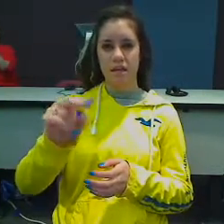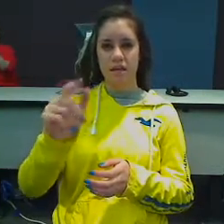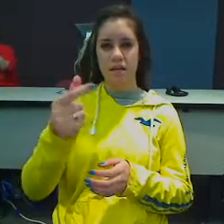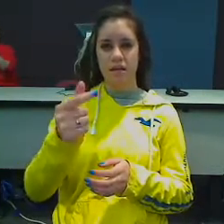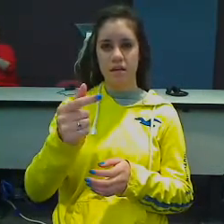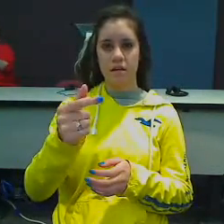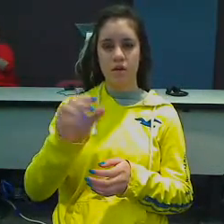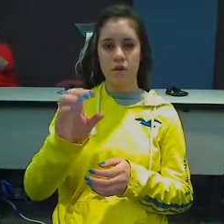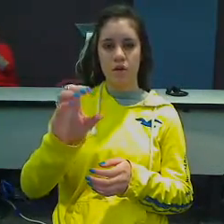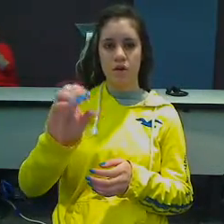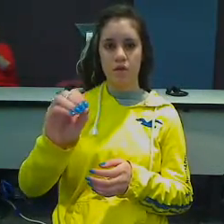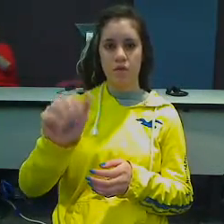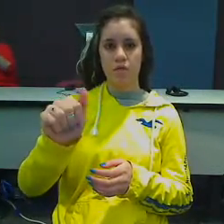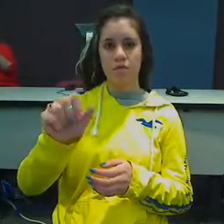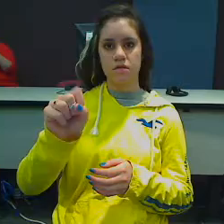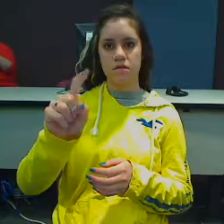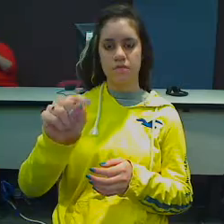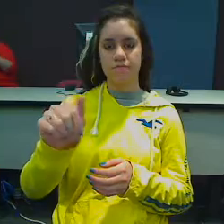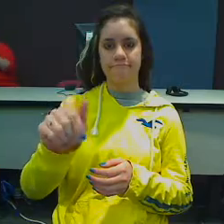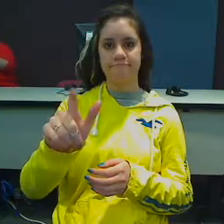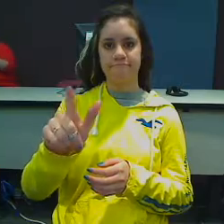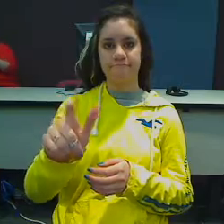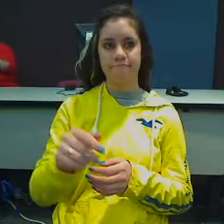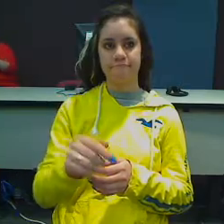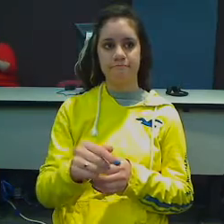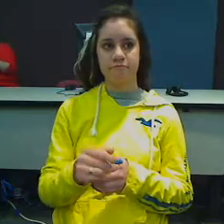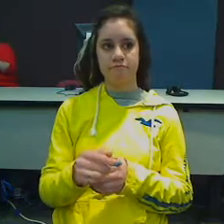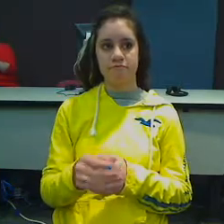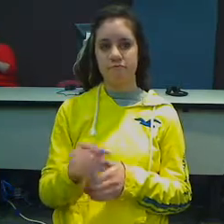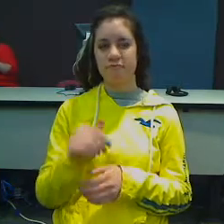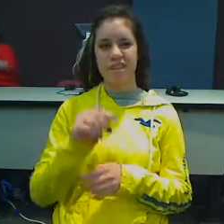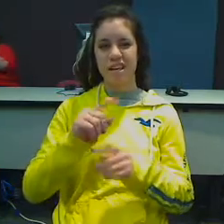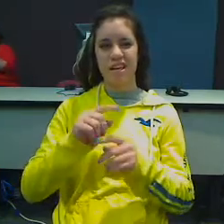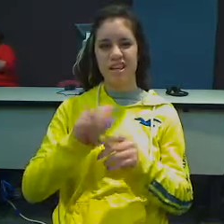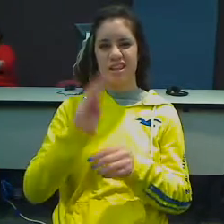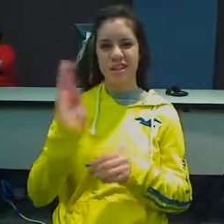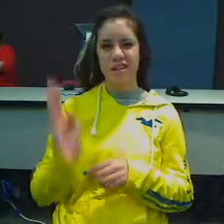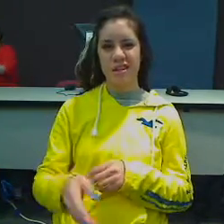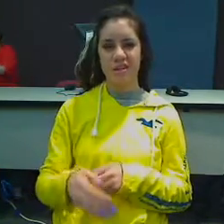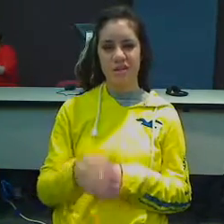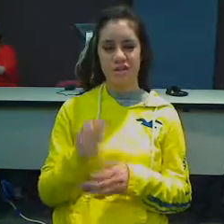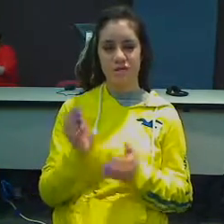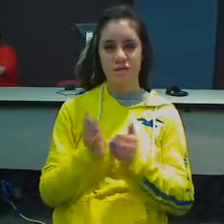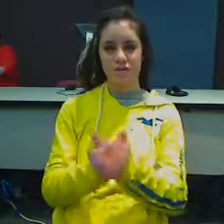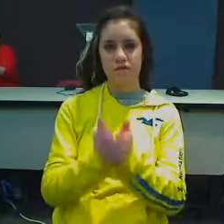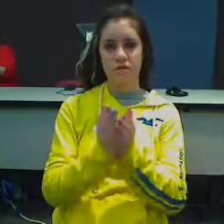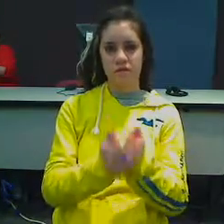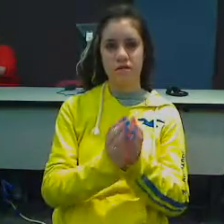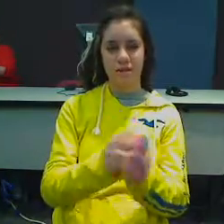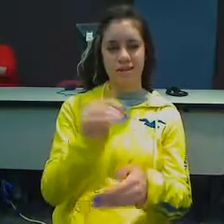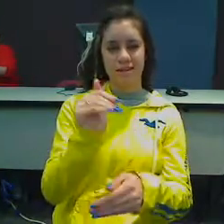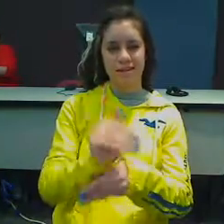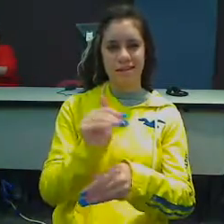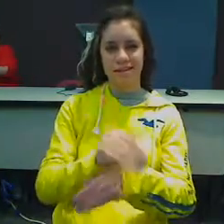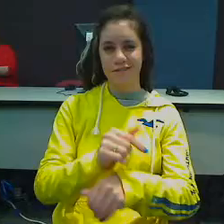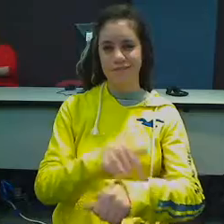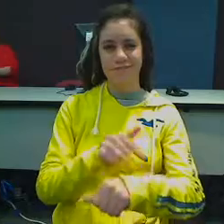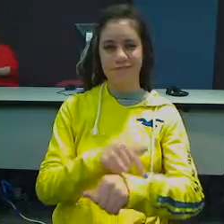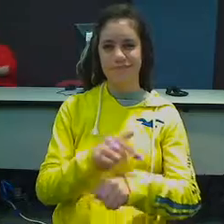often stopping overnight, not sailing at night, rarely getting out of sight of land. So it was